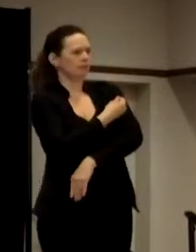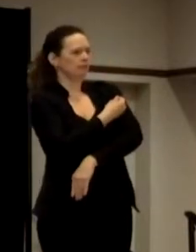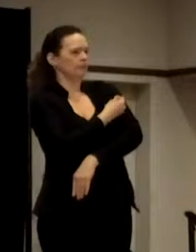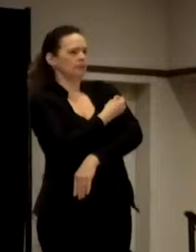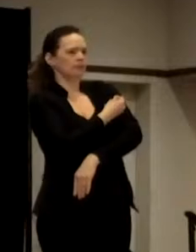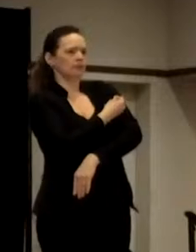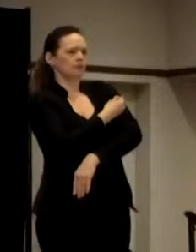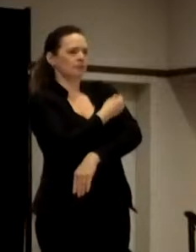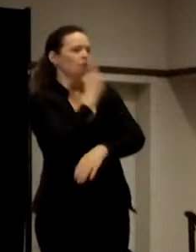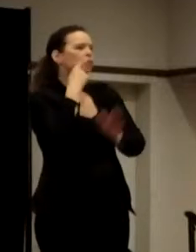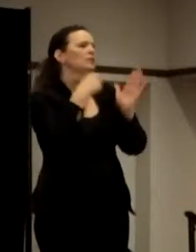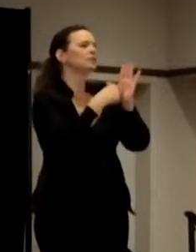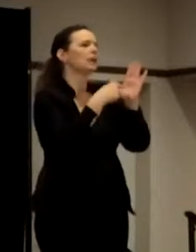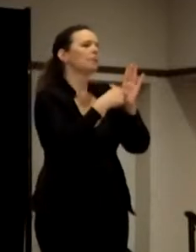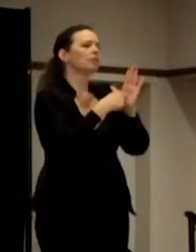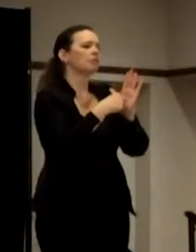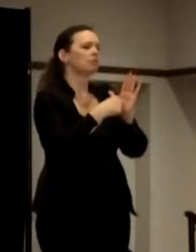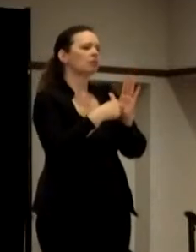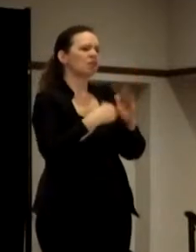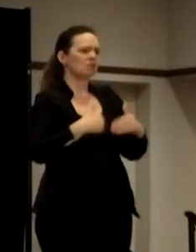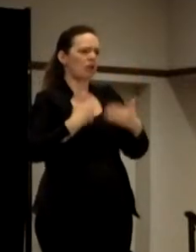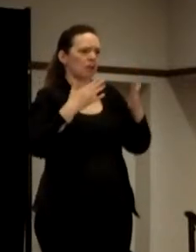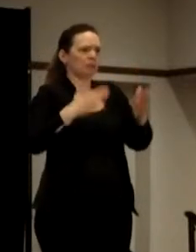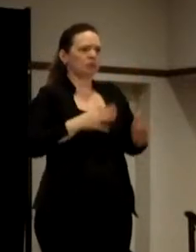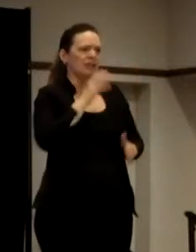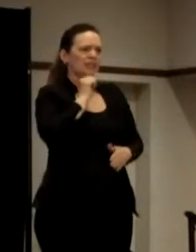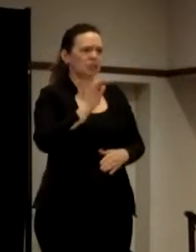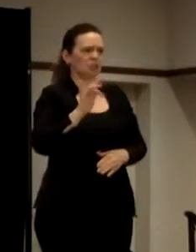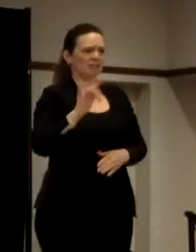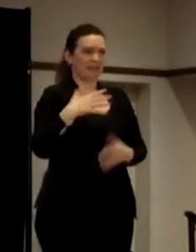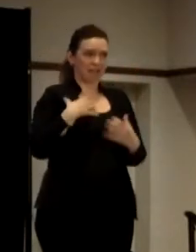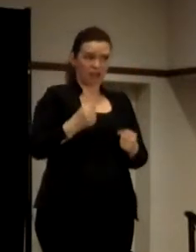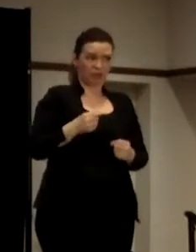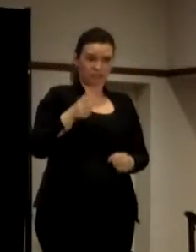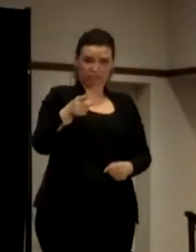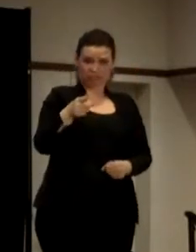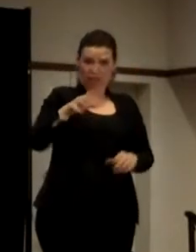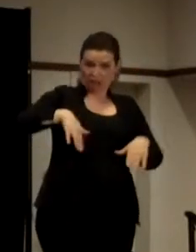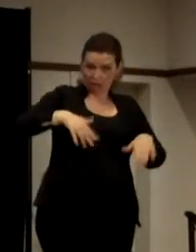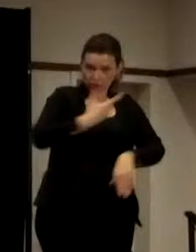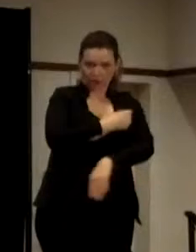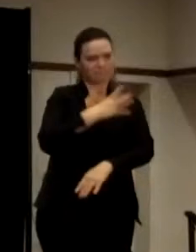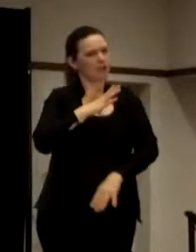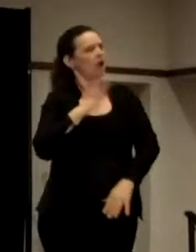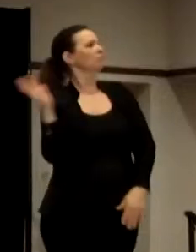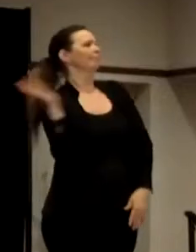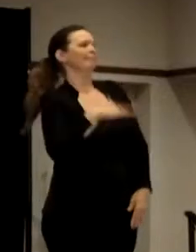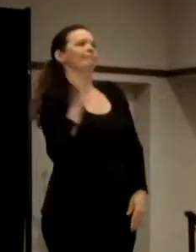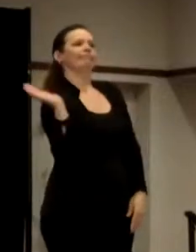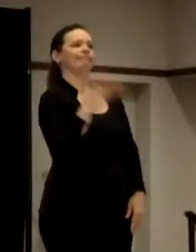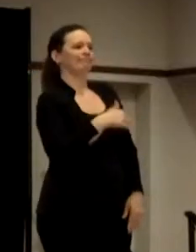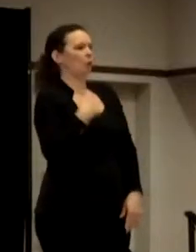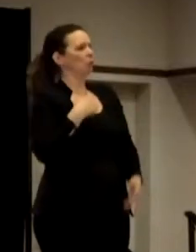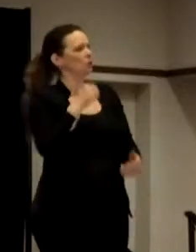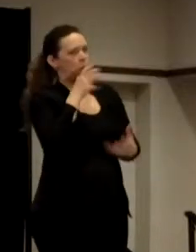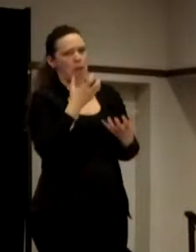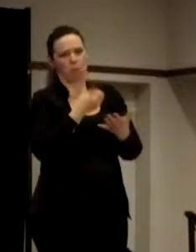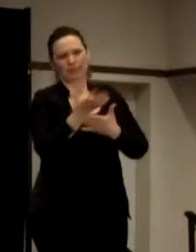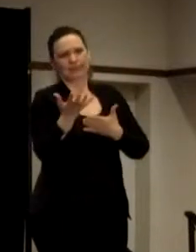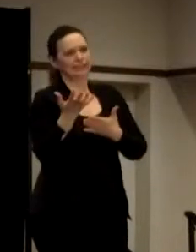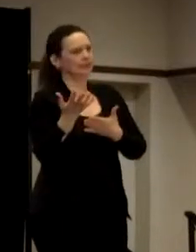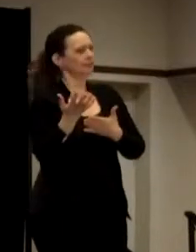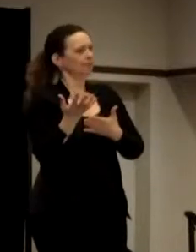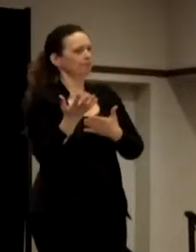street and we had an extra shot, they're getting it. That is what it is. I'm not going to bend on that. We won't waste